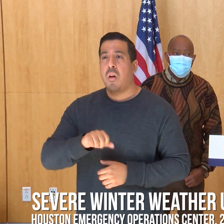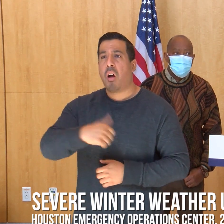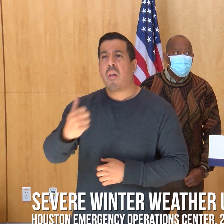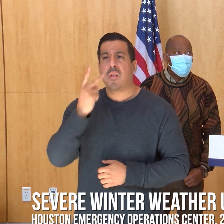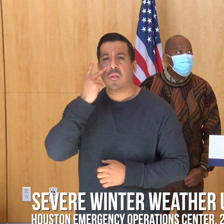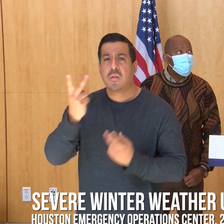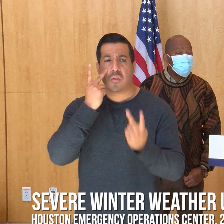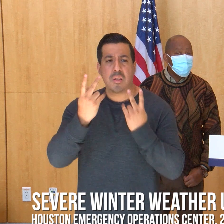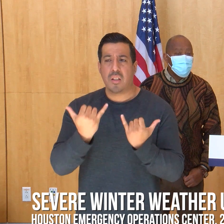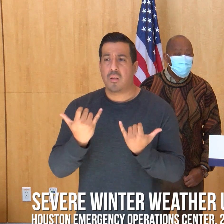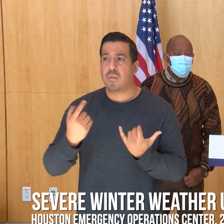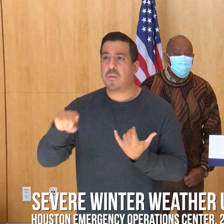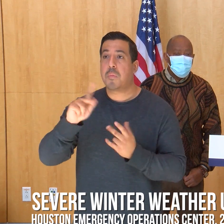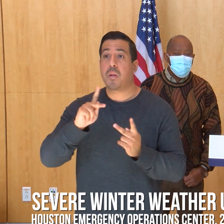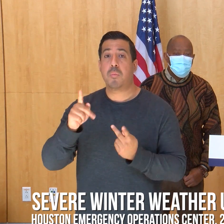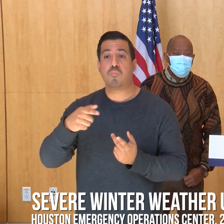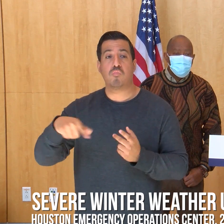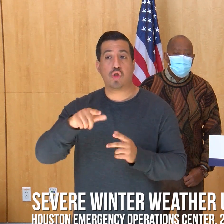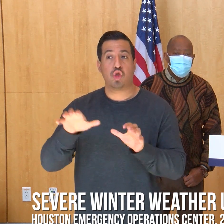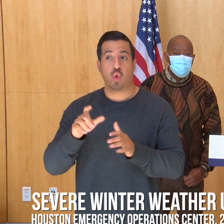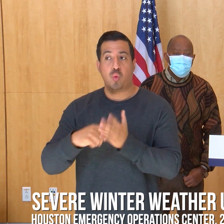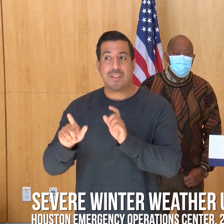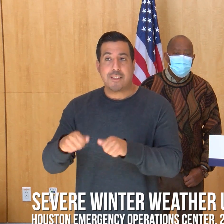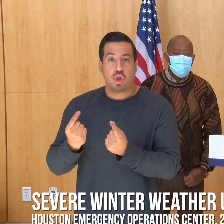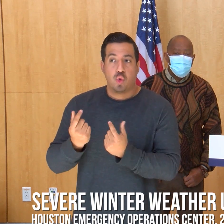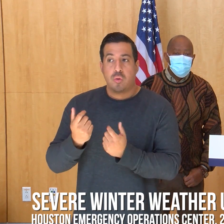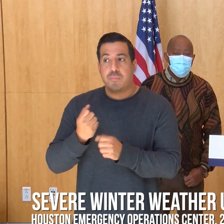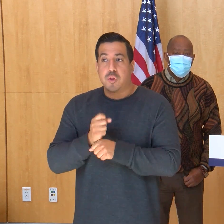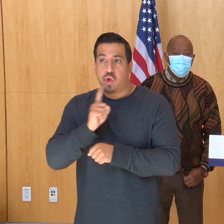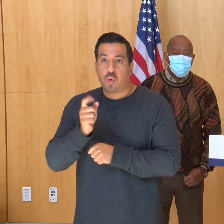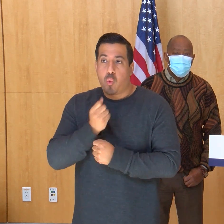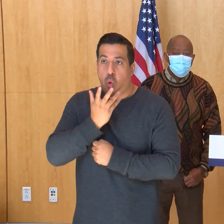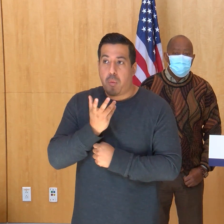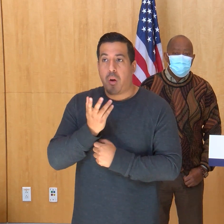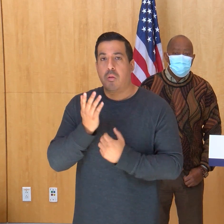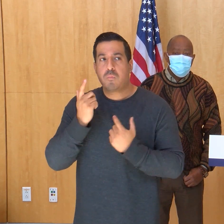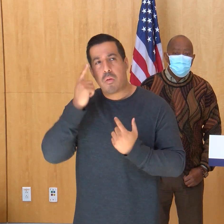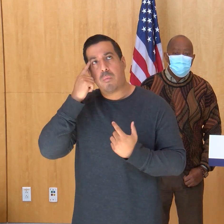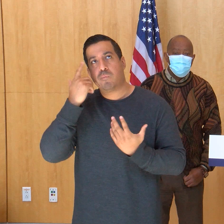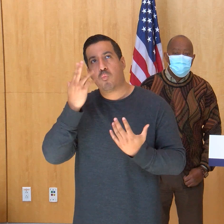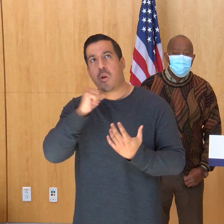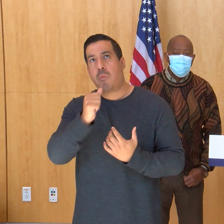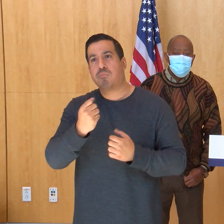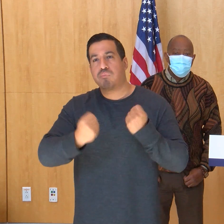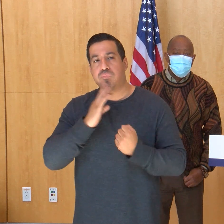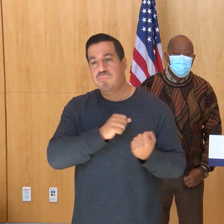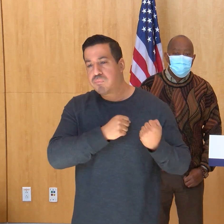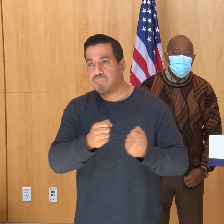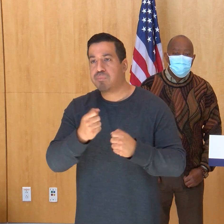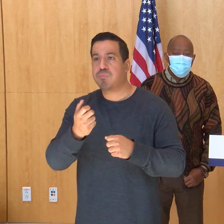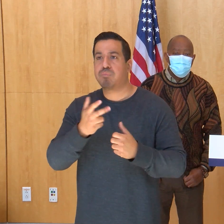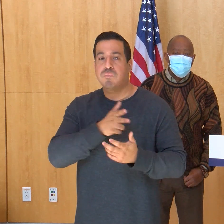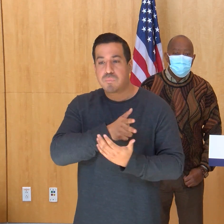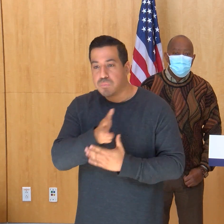seeing is people that they're doing whatever they need to do to try to stay warm, and they're using their vehicles, they're getting in their vehicles, turning on the vehicles